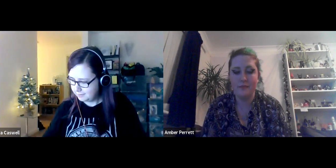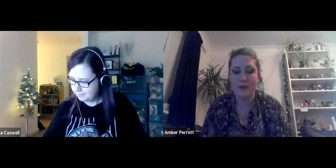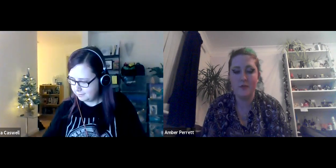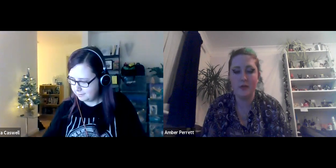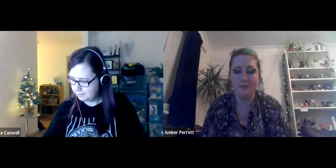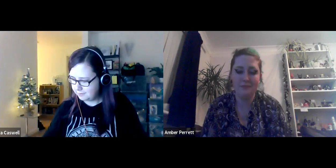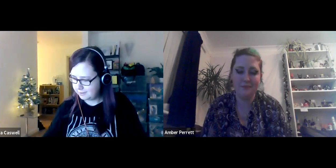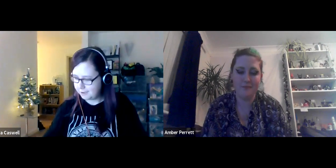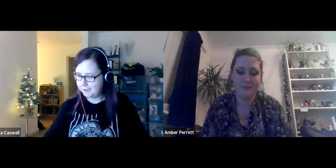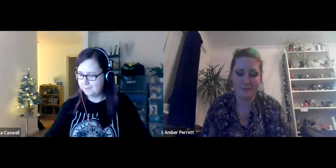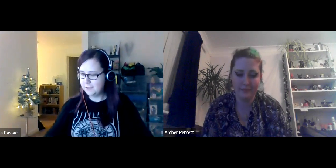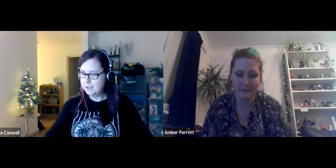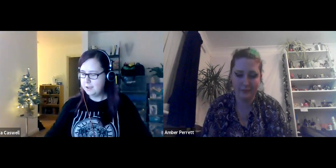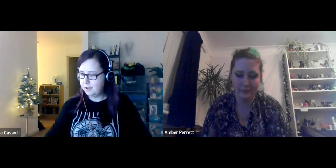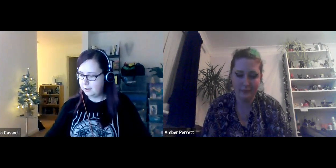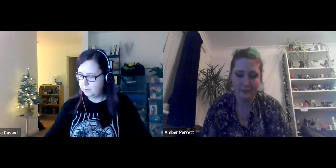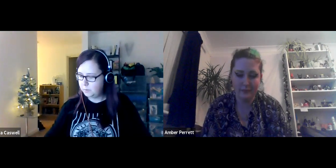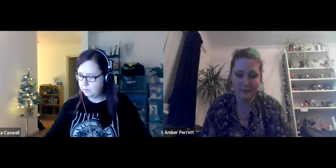Keep talking. Okay.